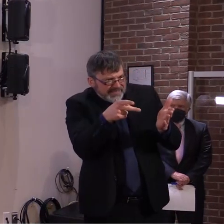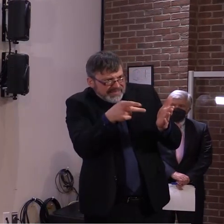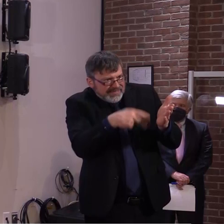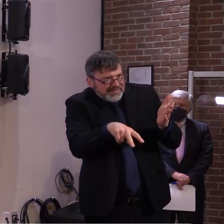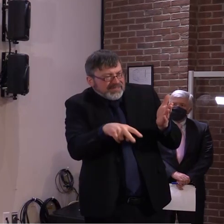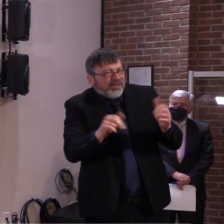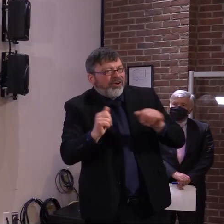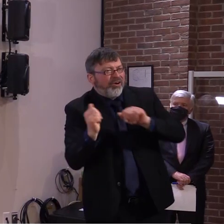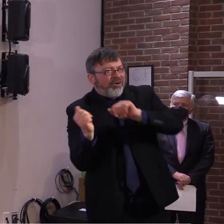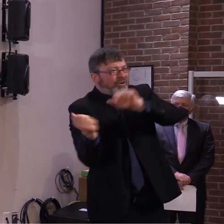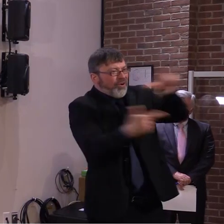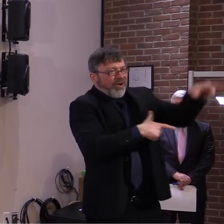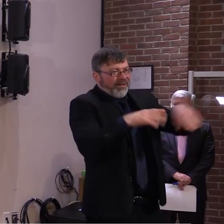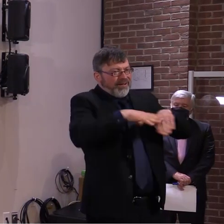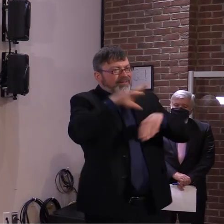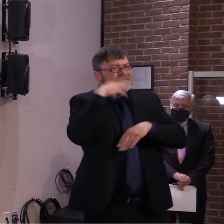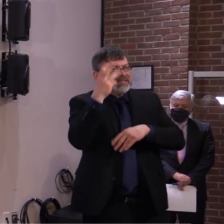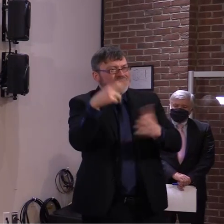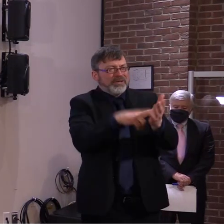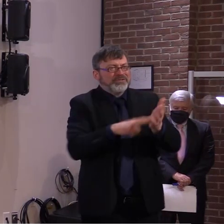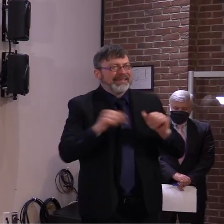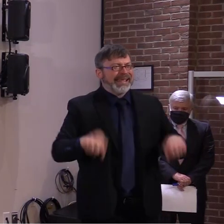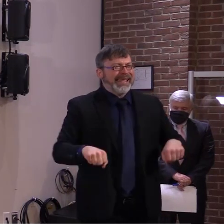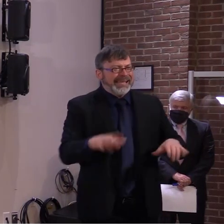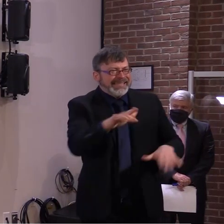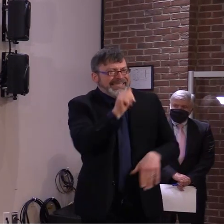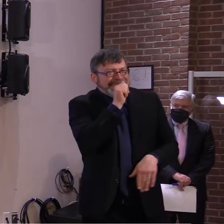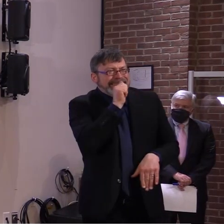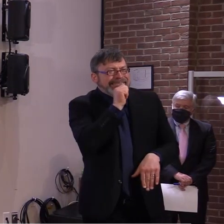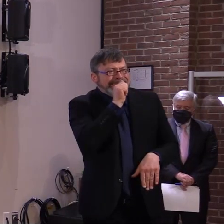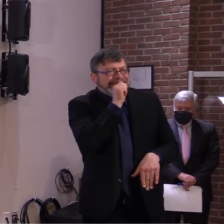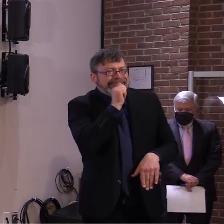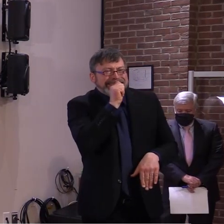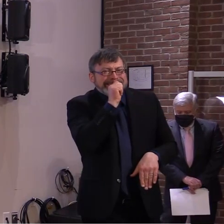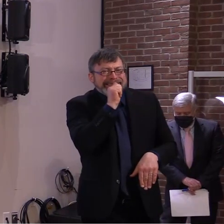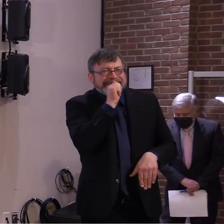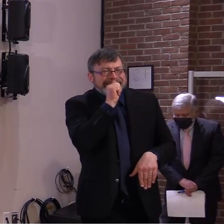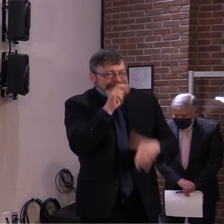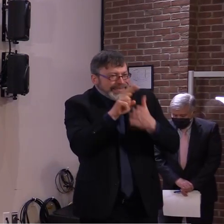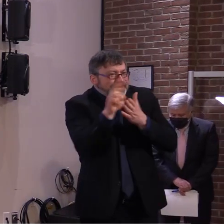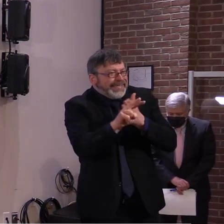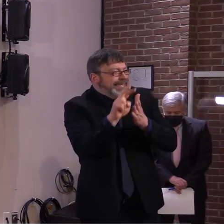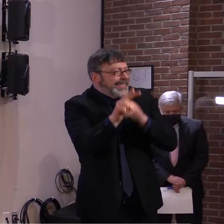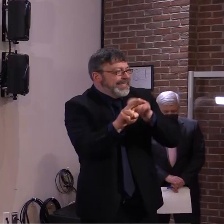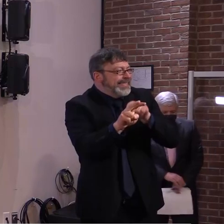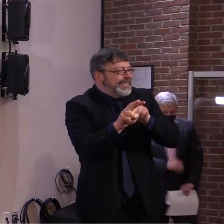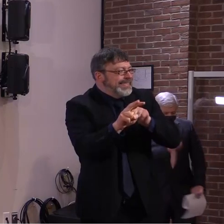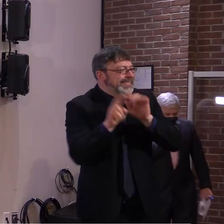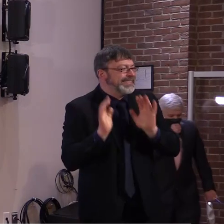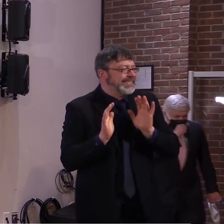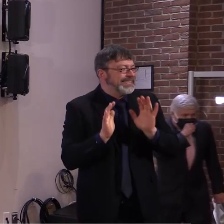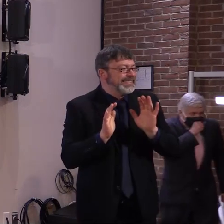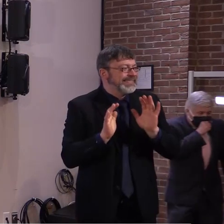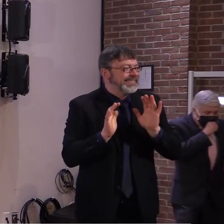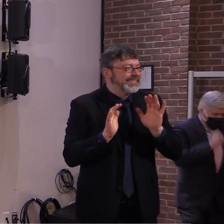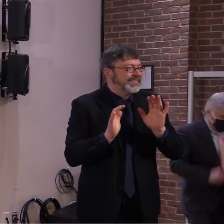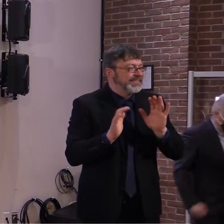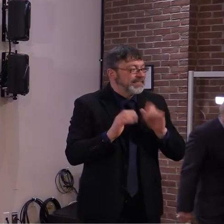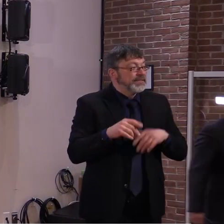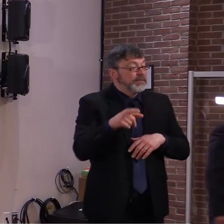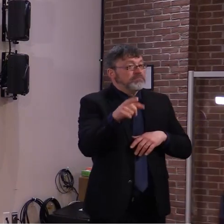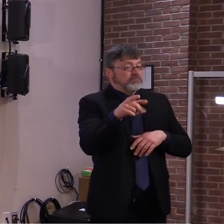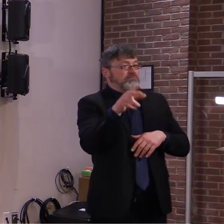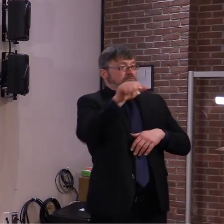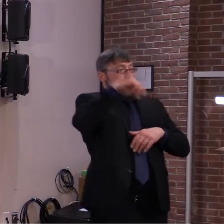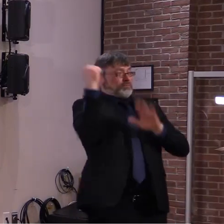up 16 and over. I believe that's because their demand has diminished. Their supply is, say, the